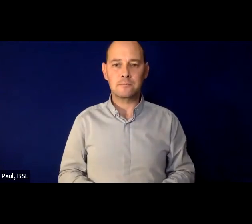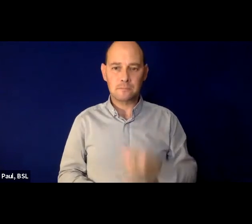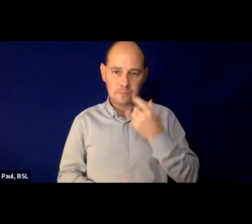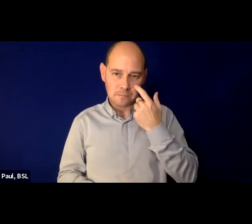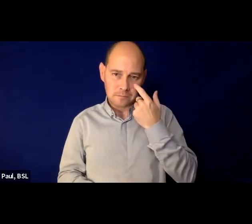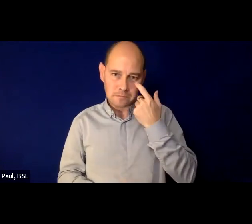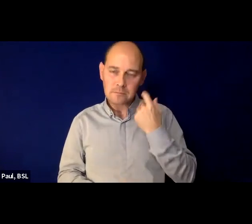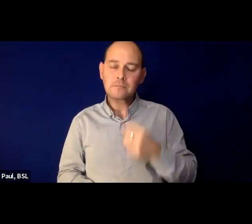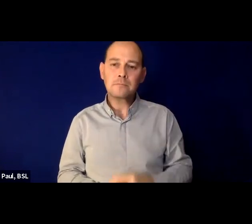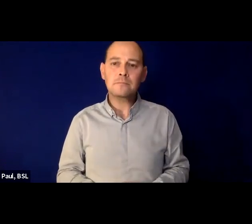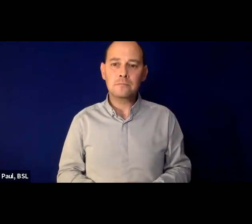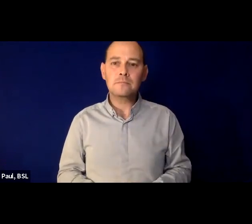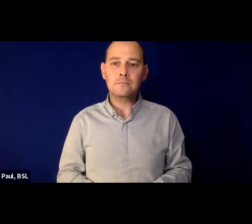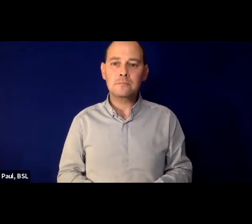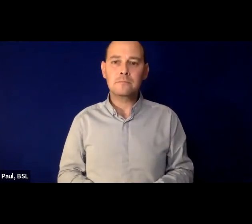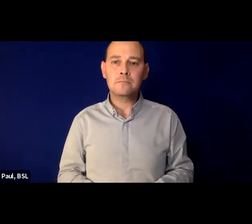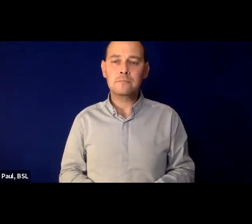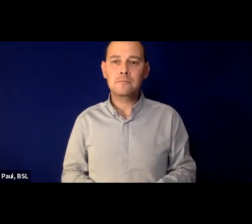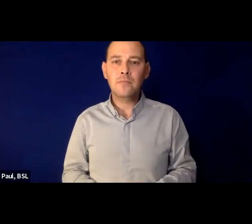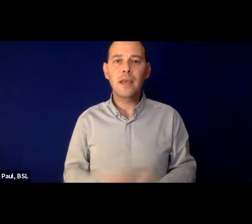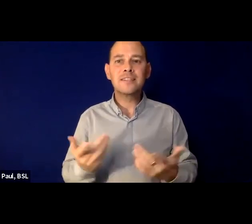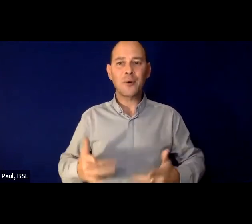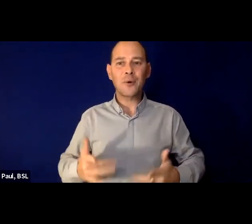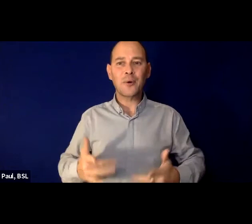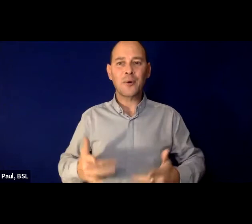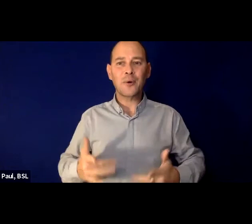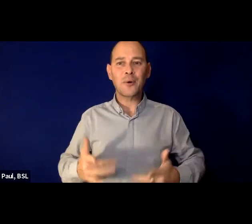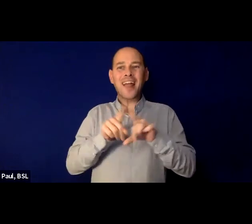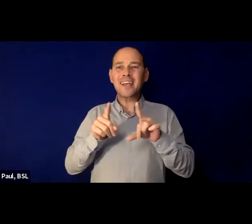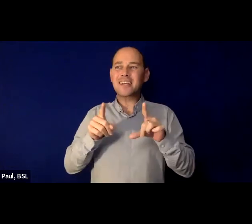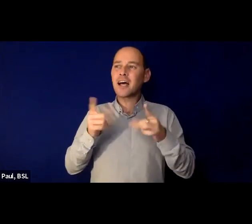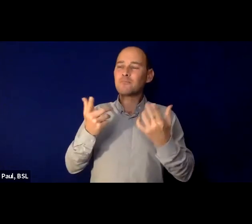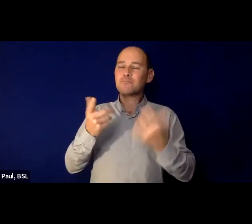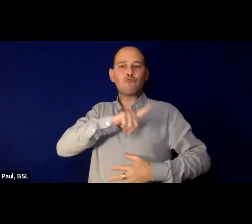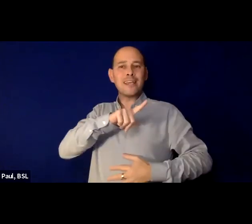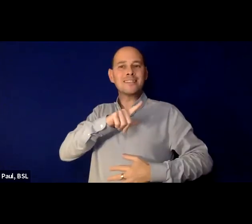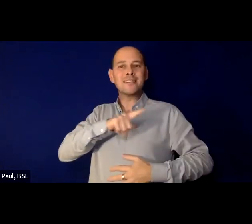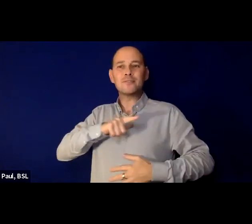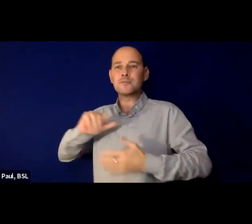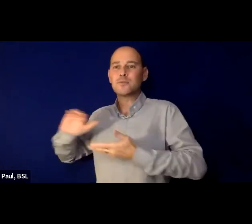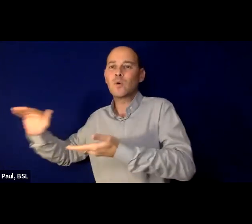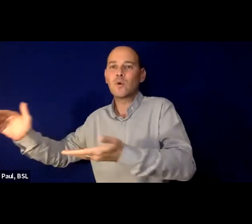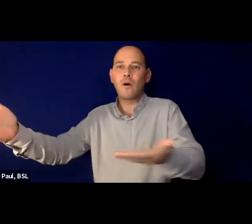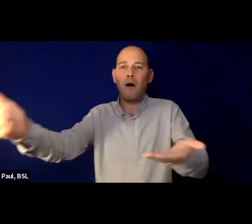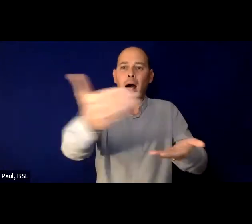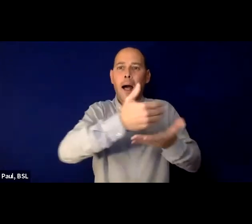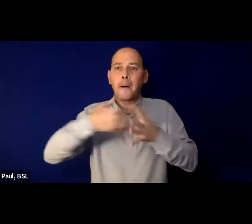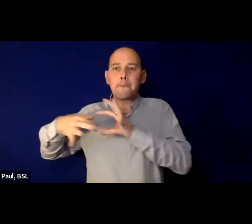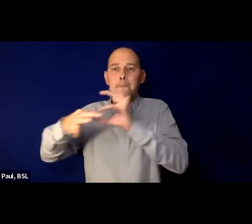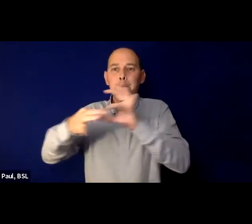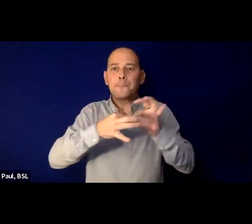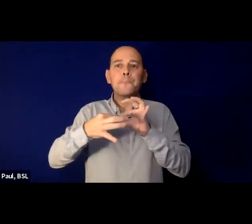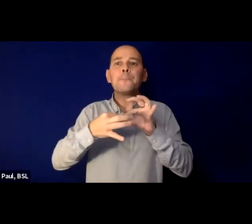almost an excuse to bring all of these disparate actors together and realize, oh gosh, we're really doing a lot more than we thought in many